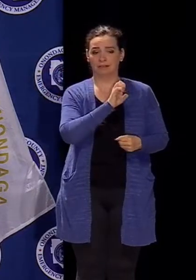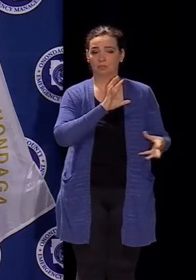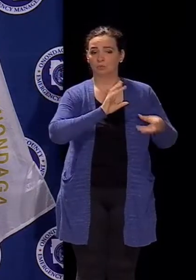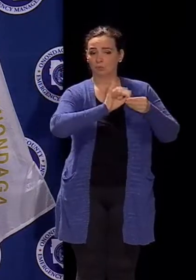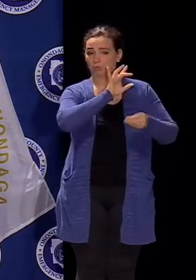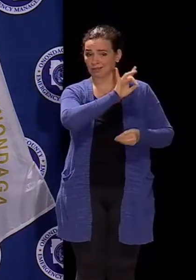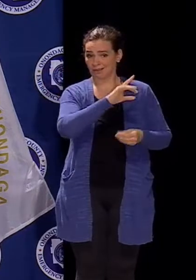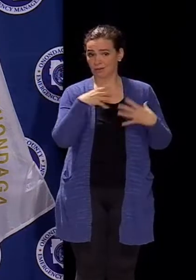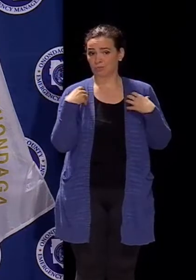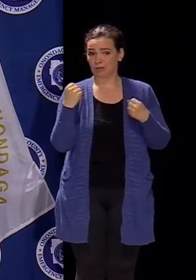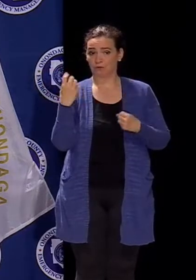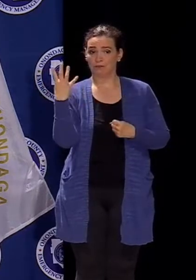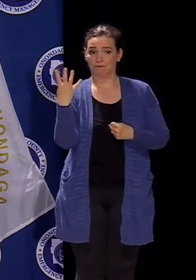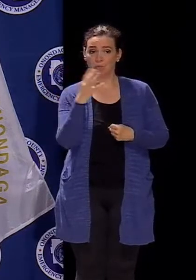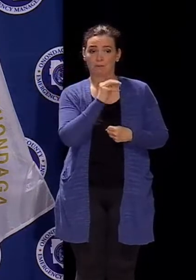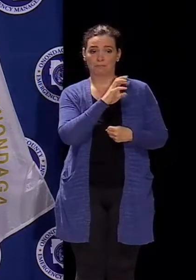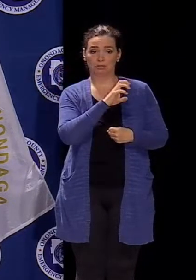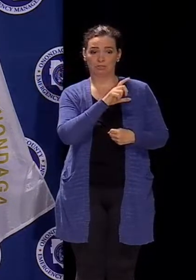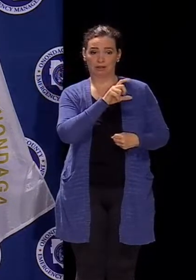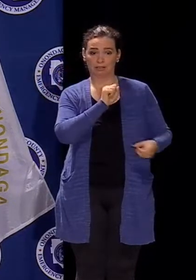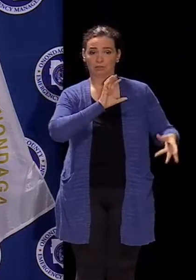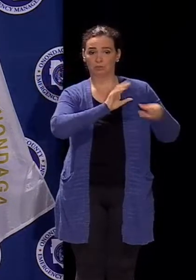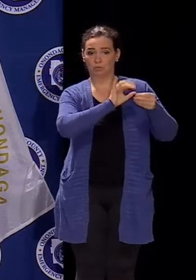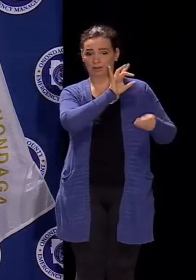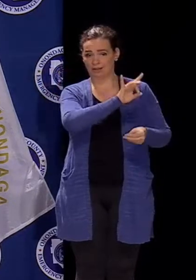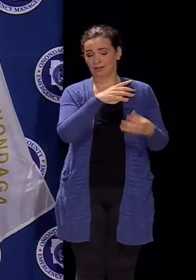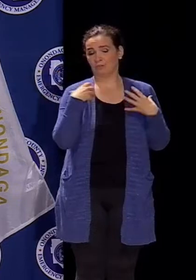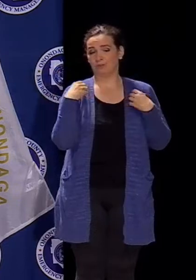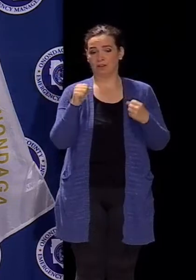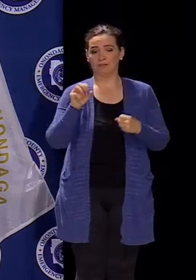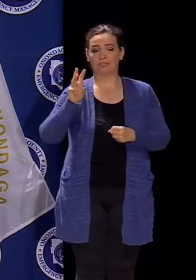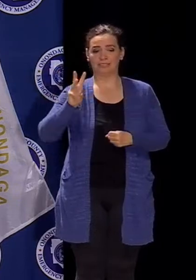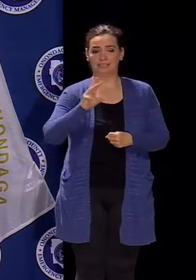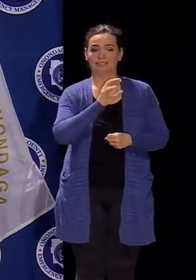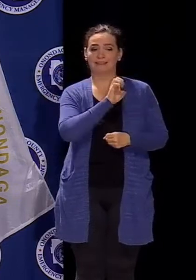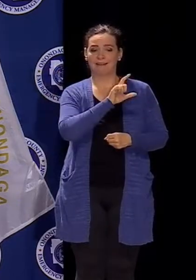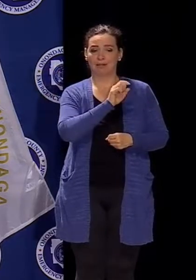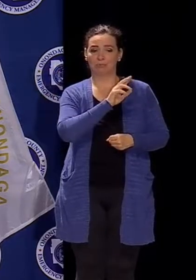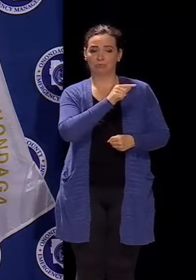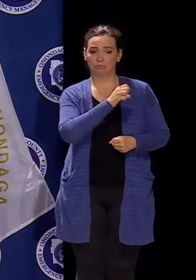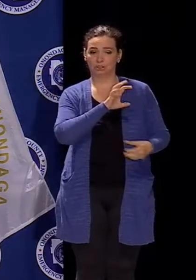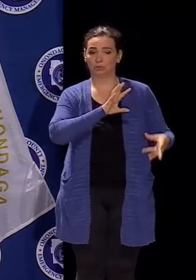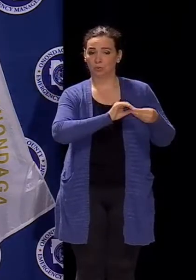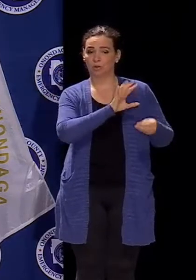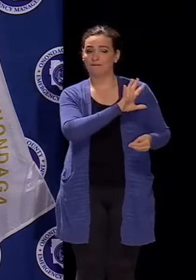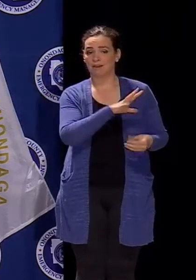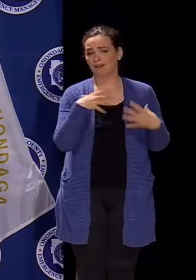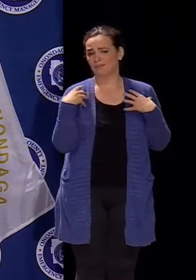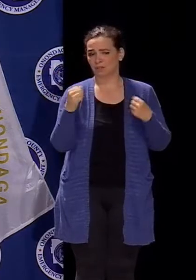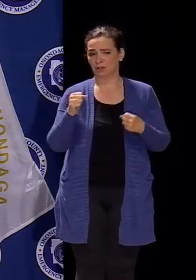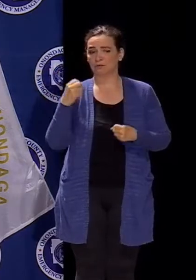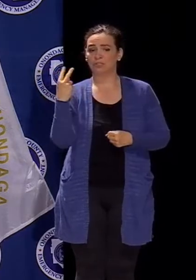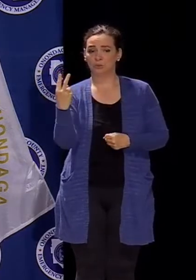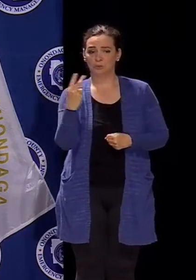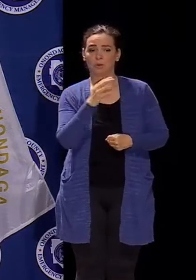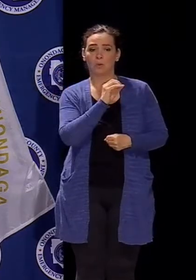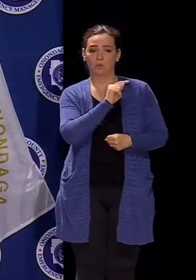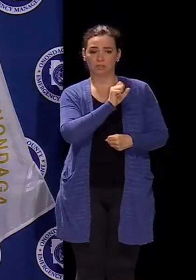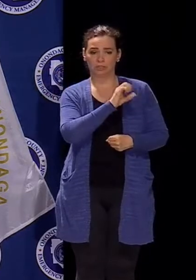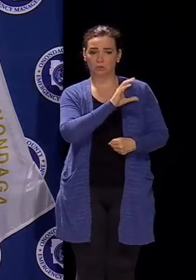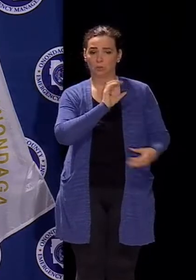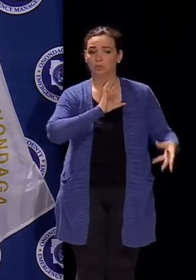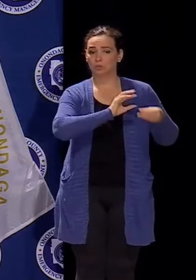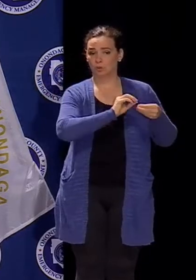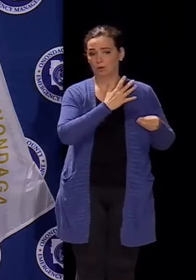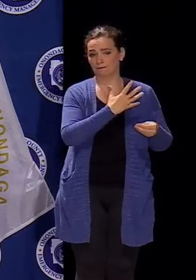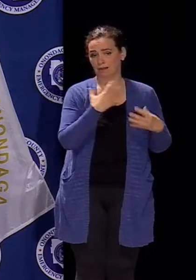8 with 4 recoveries. Marcellus, 8 with 6 recoveries. Elbridge, 5 with 2 recoveries. Otisco,